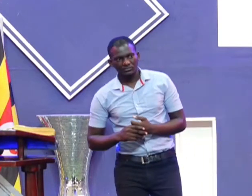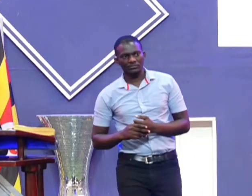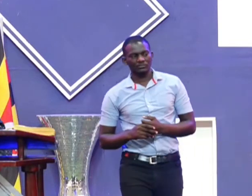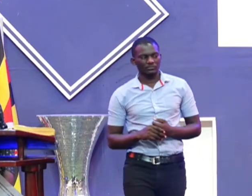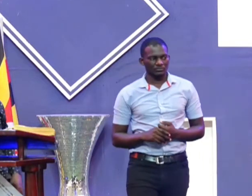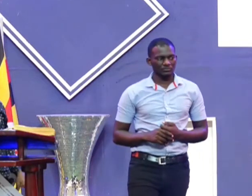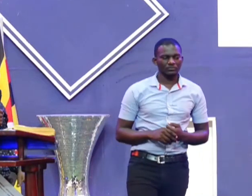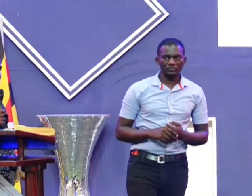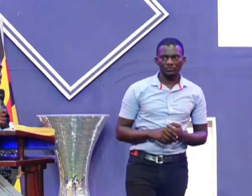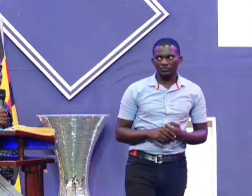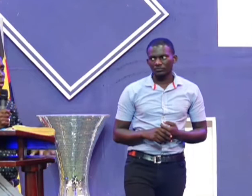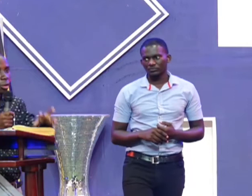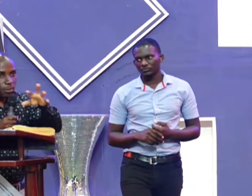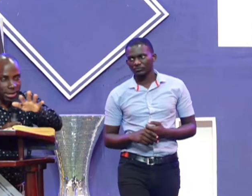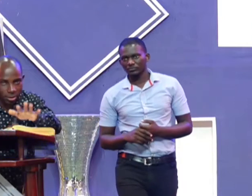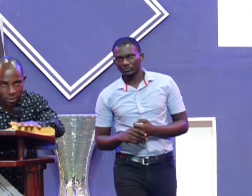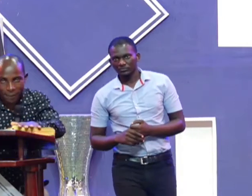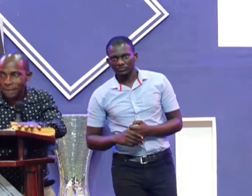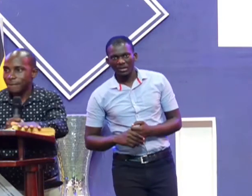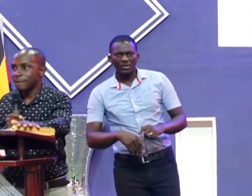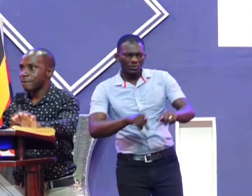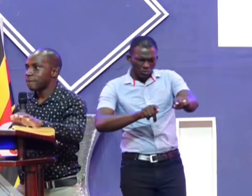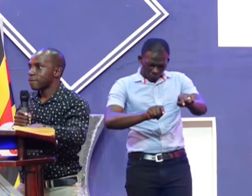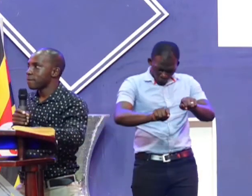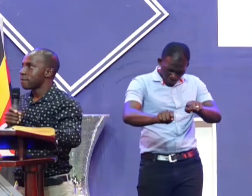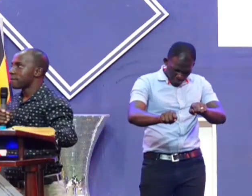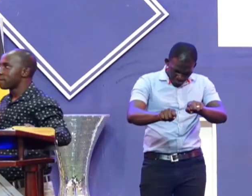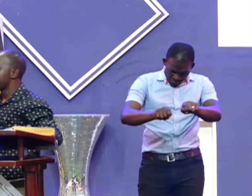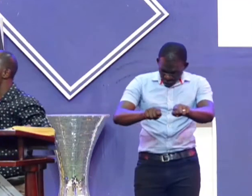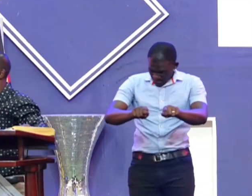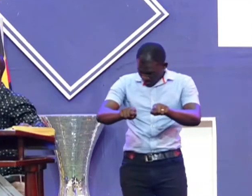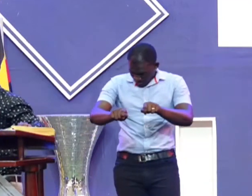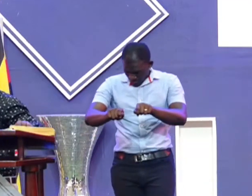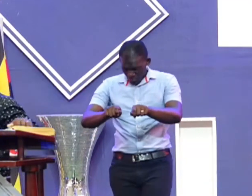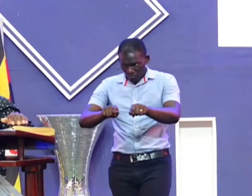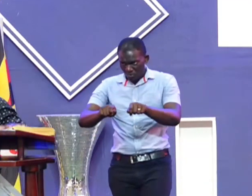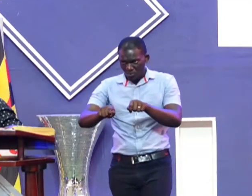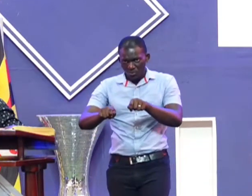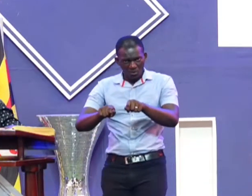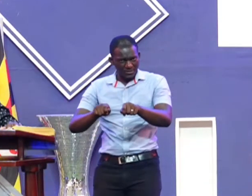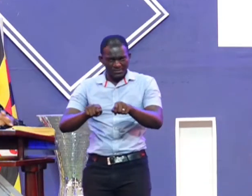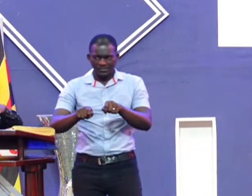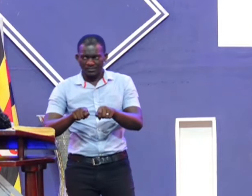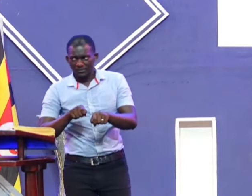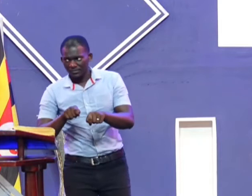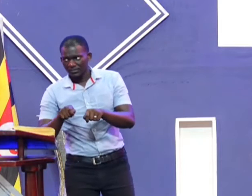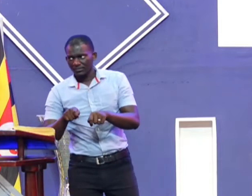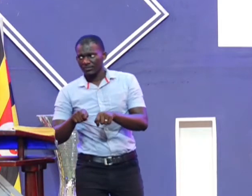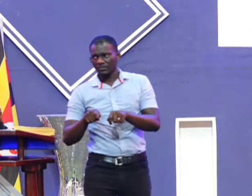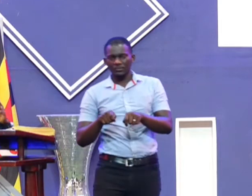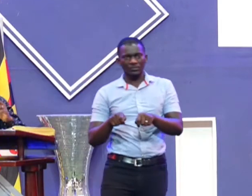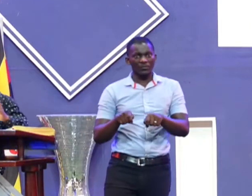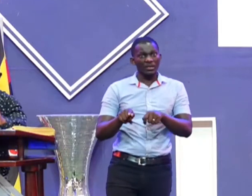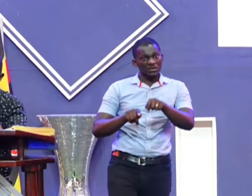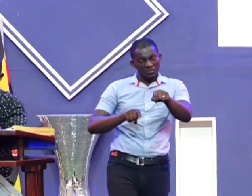ng'obuyinza bwo bukola mu kifo ekyo. Dominion, okubeera n'obuyinza, How can I explain it? Dominion according